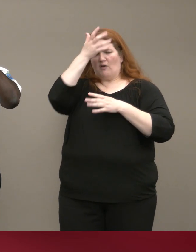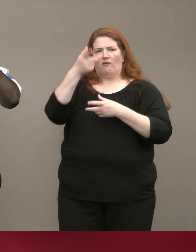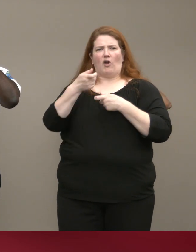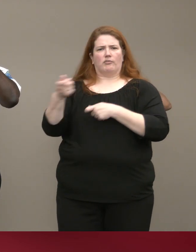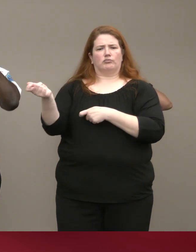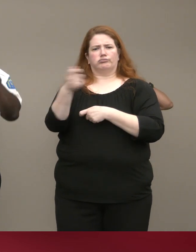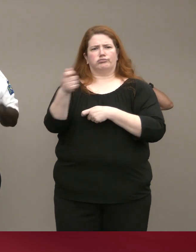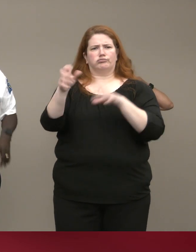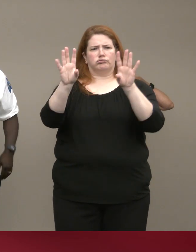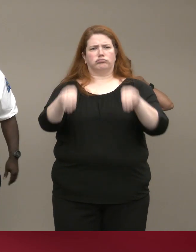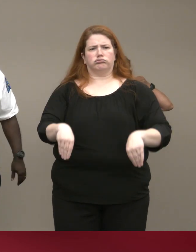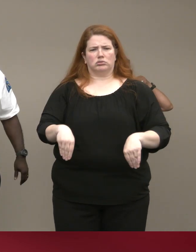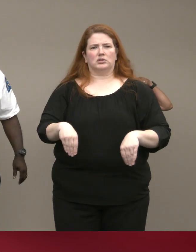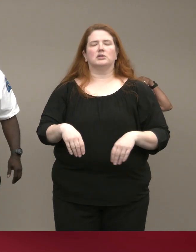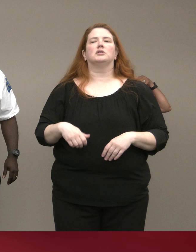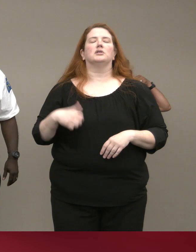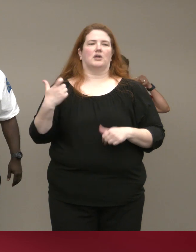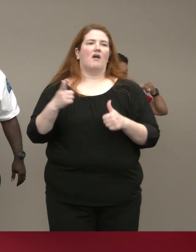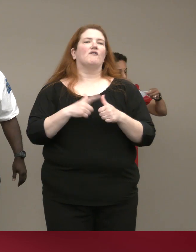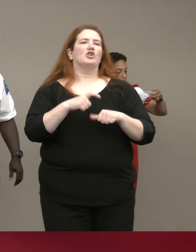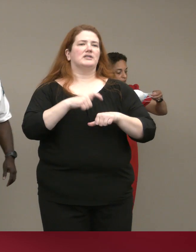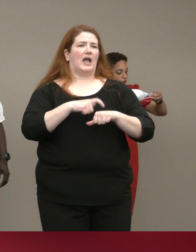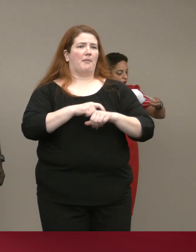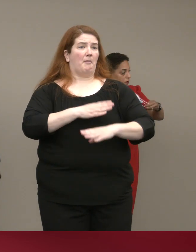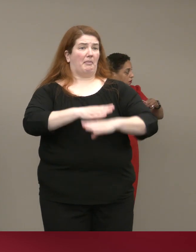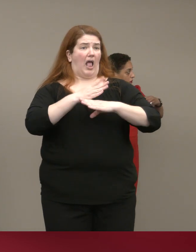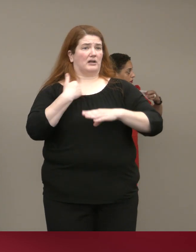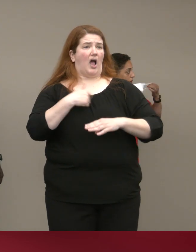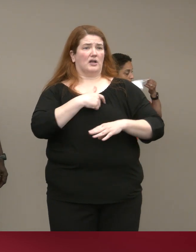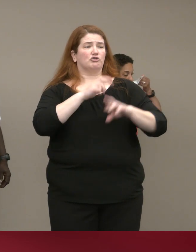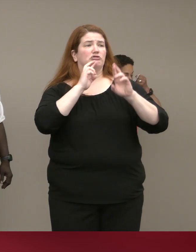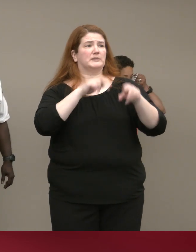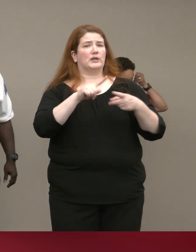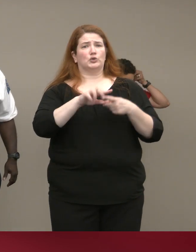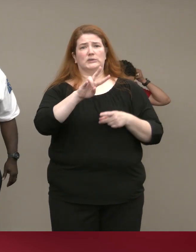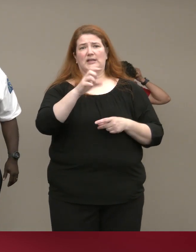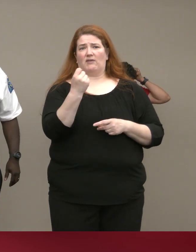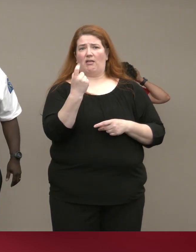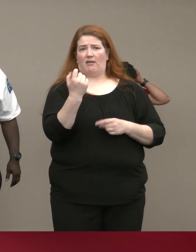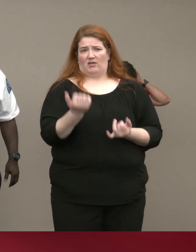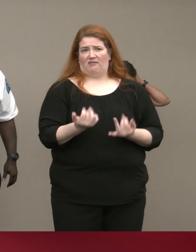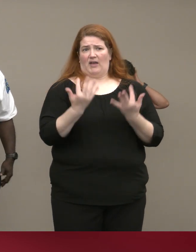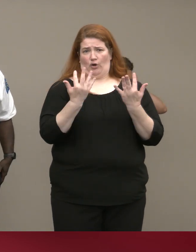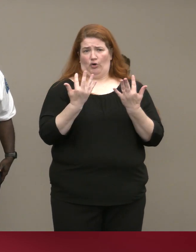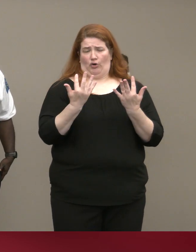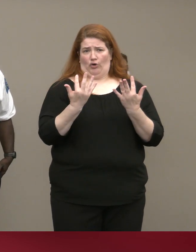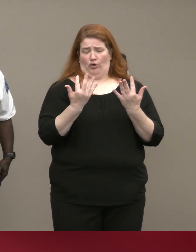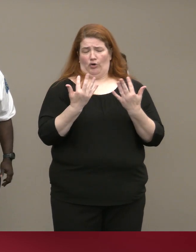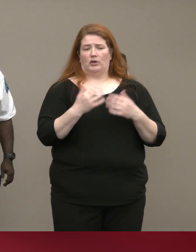time we were blocked was on the response to the 7-Eleven fire, where we were blocked by protesters. We were blocked by